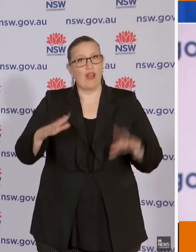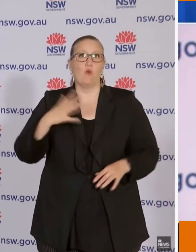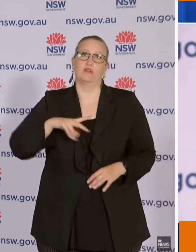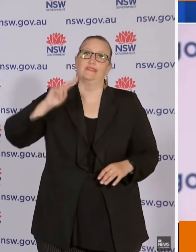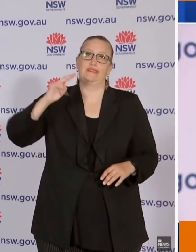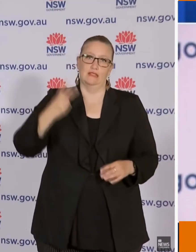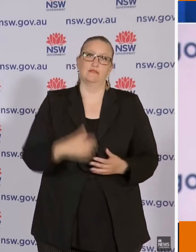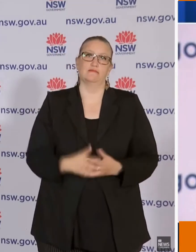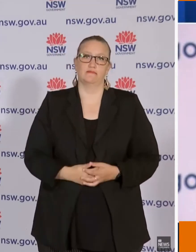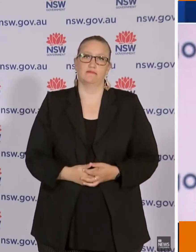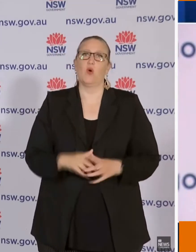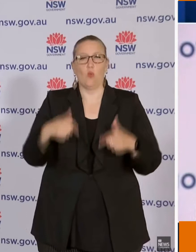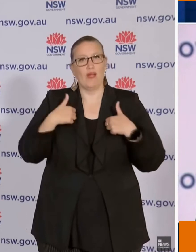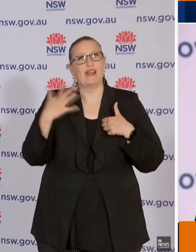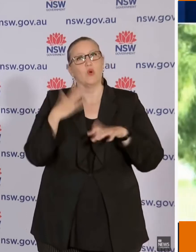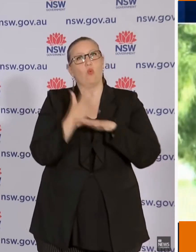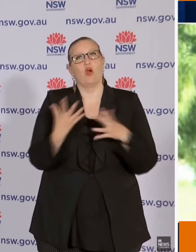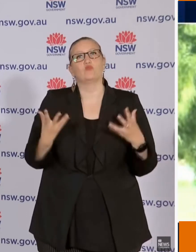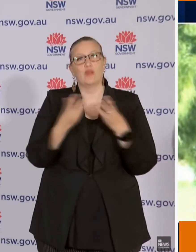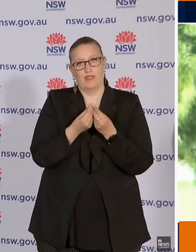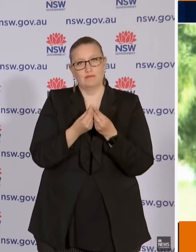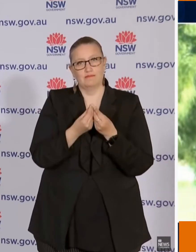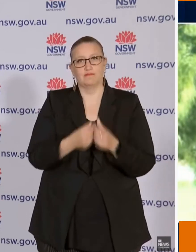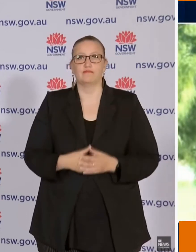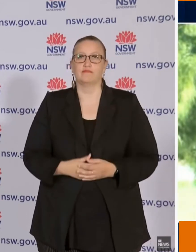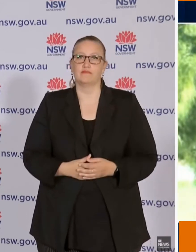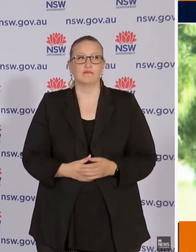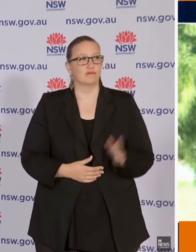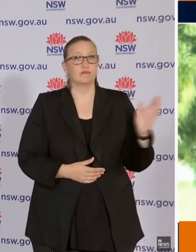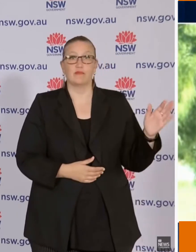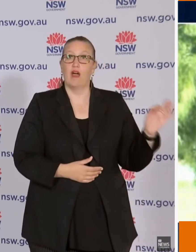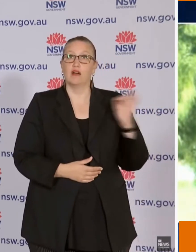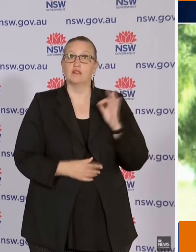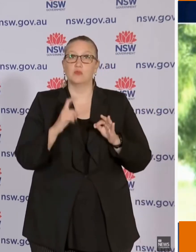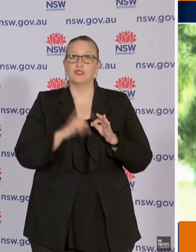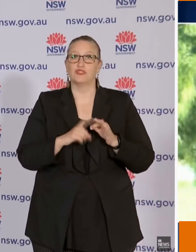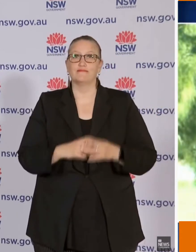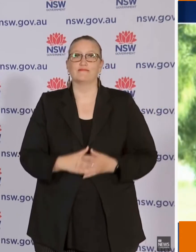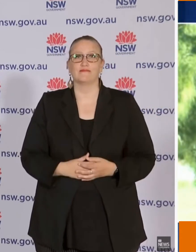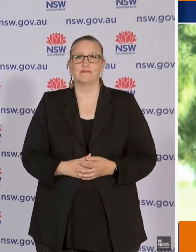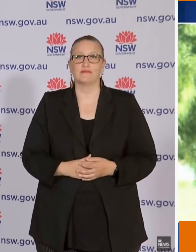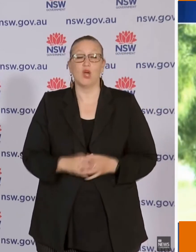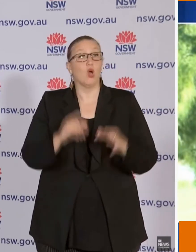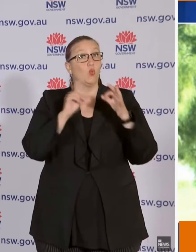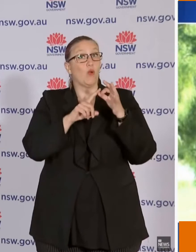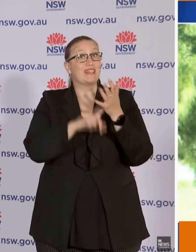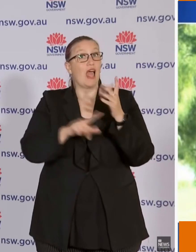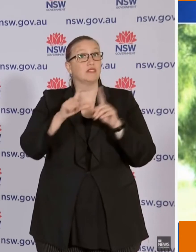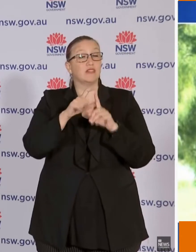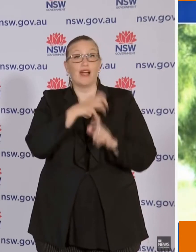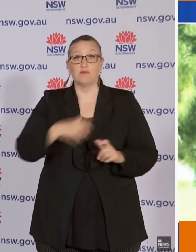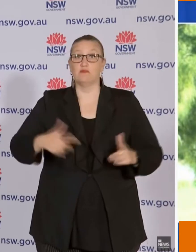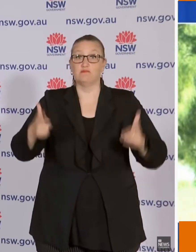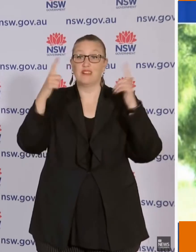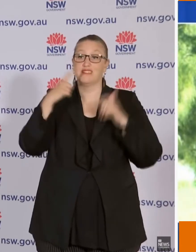move forward together. Premier, Queensland's Treasurer said this morning that LNP governments around the country are chock full of crazies and that they're not going to open up if they've